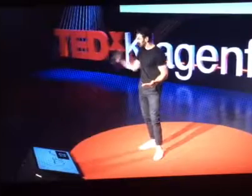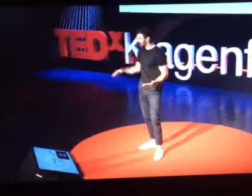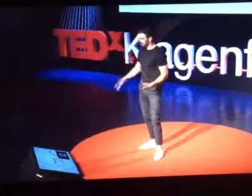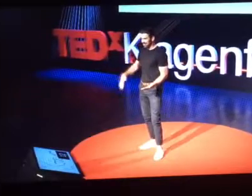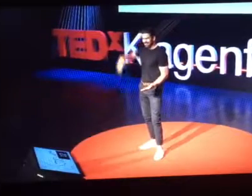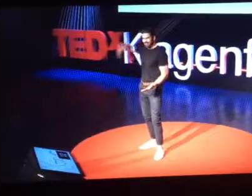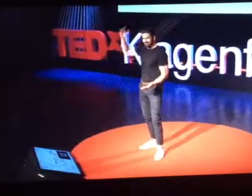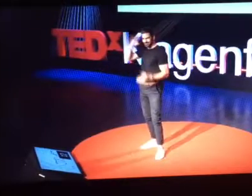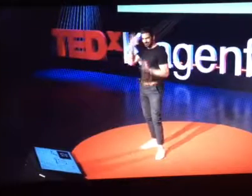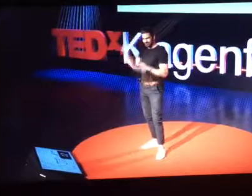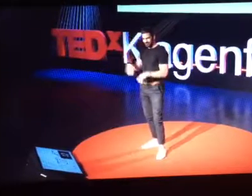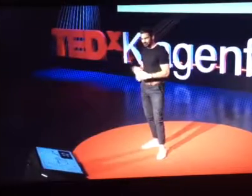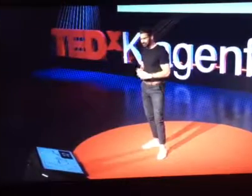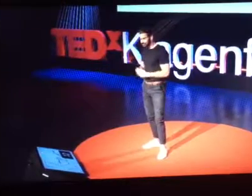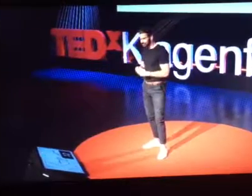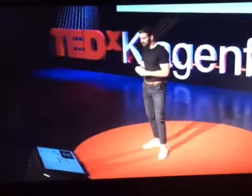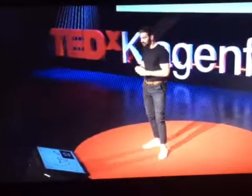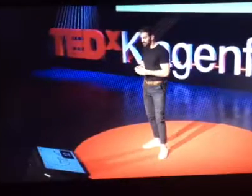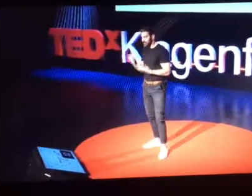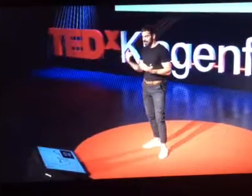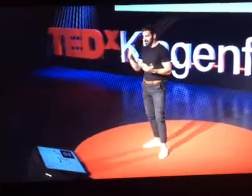So that's all I have ever known growing up.